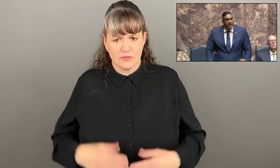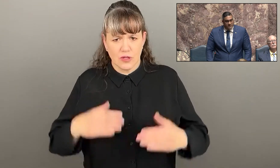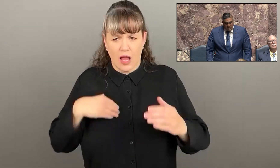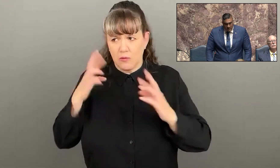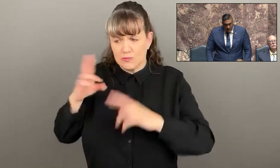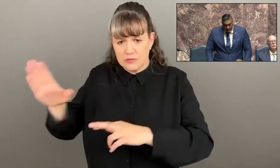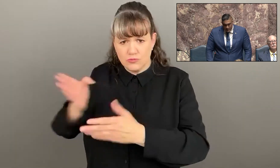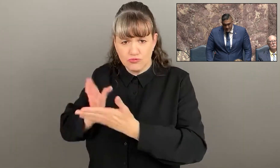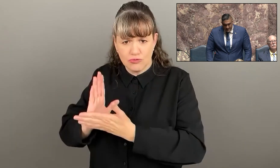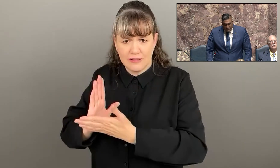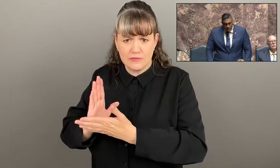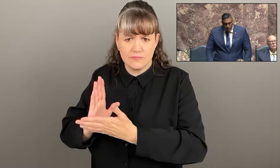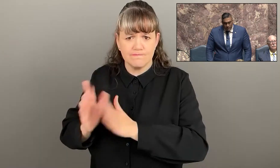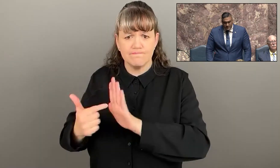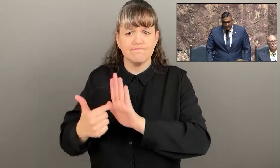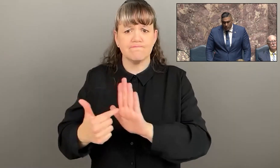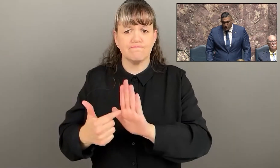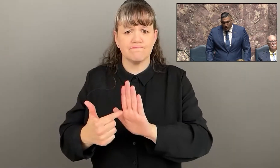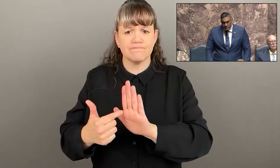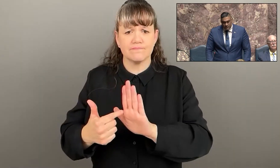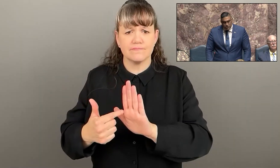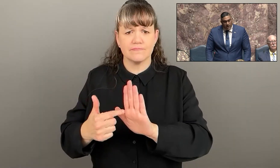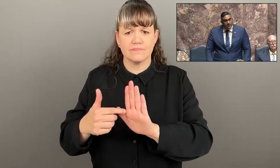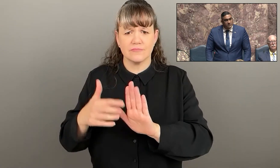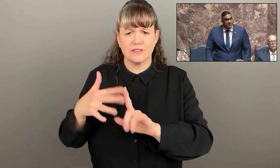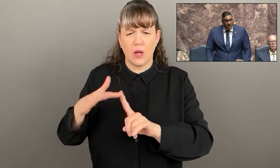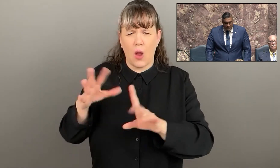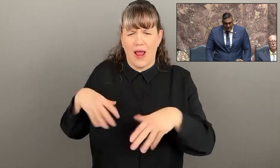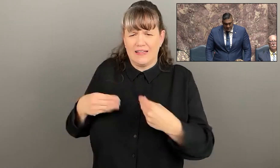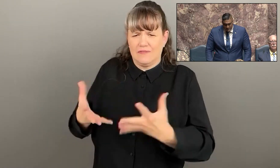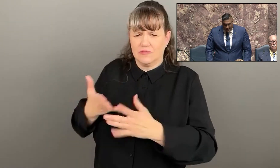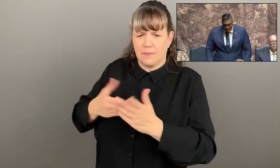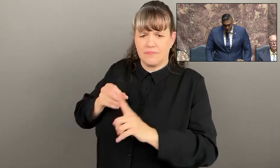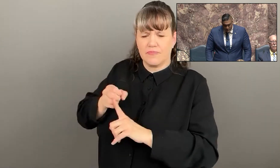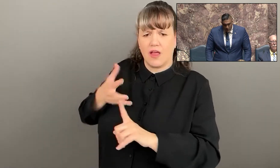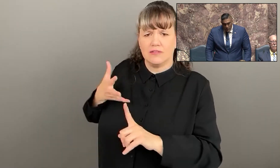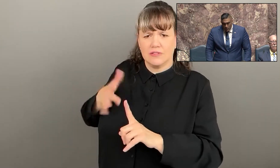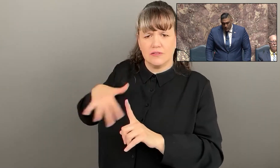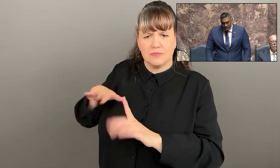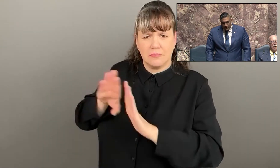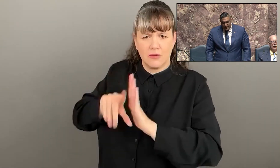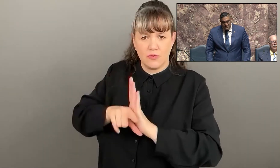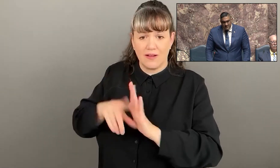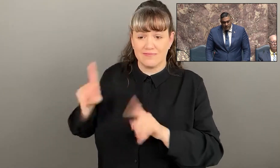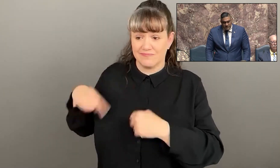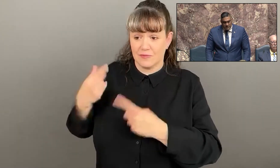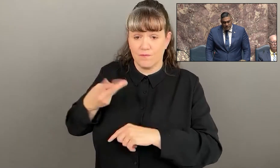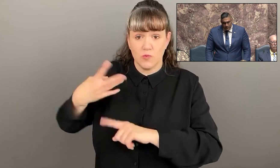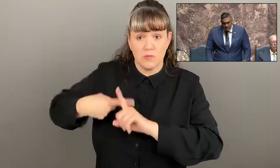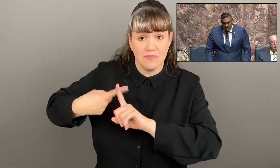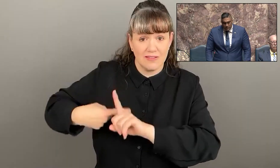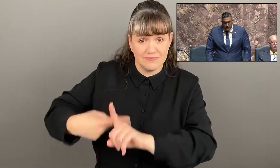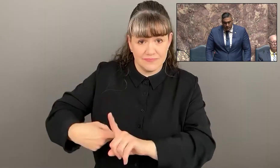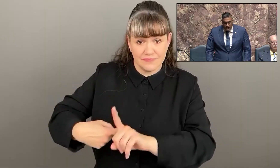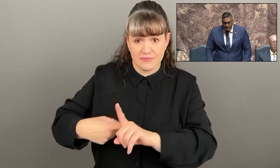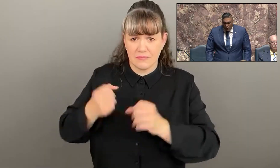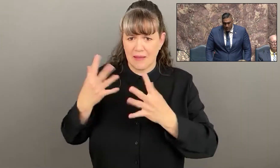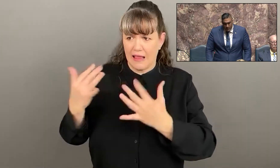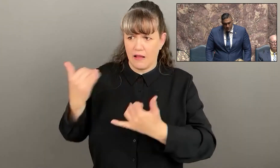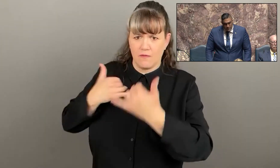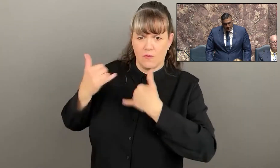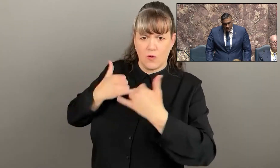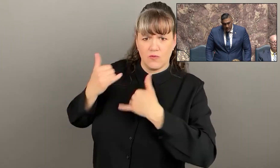several months, I've received numerous phone calls from truckers, company dispatchers, who have raised serious concerns about the